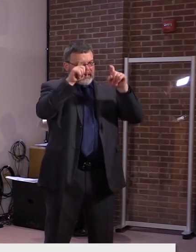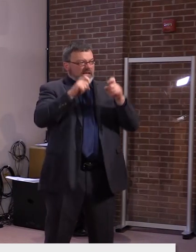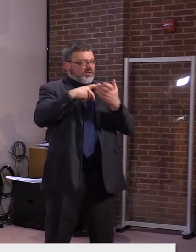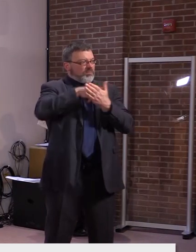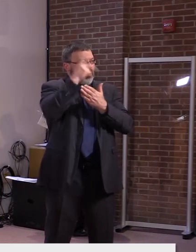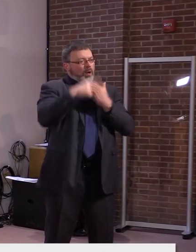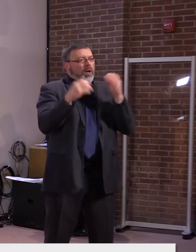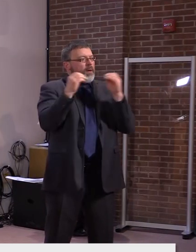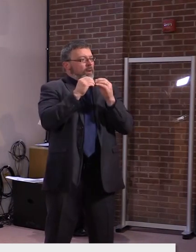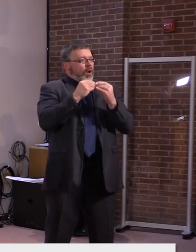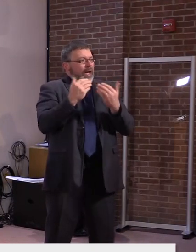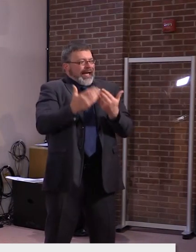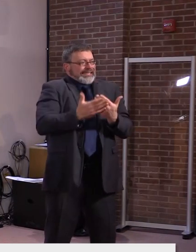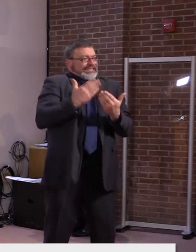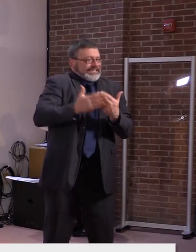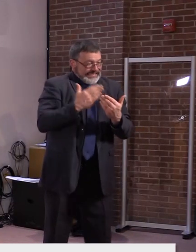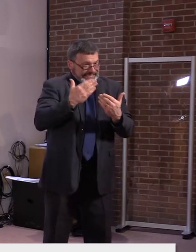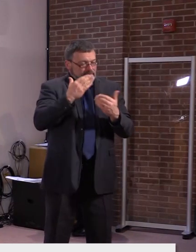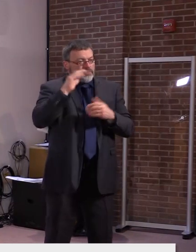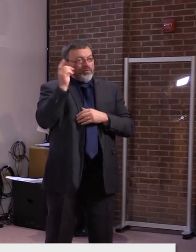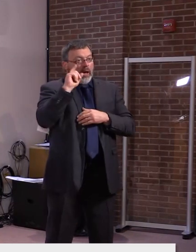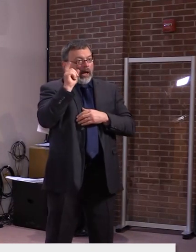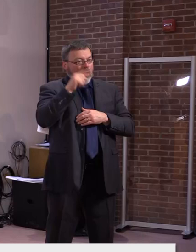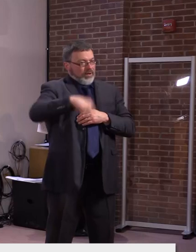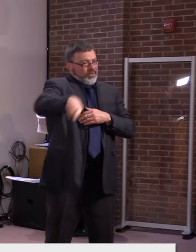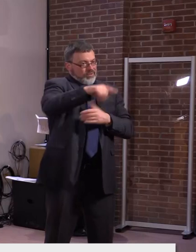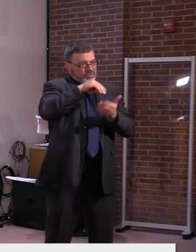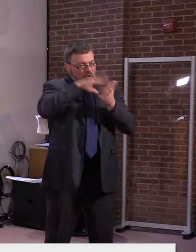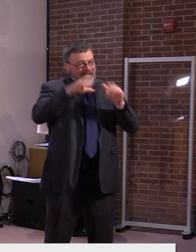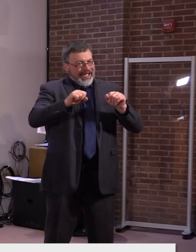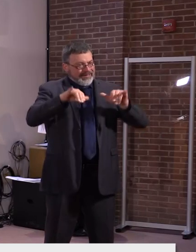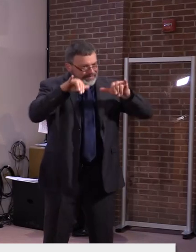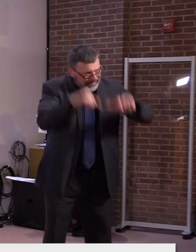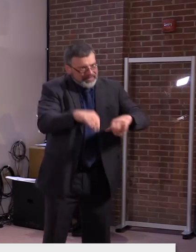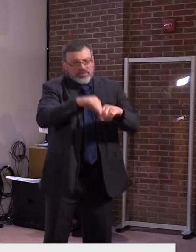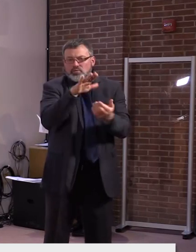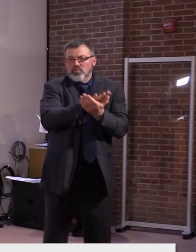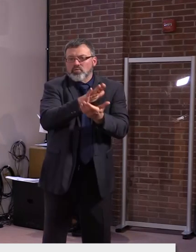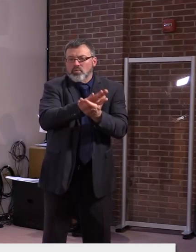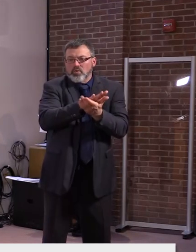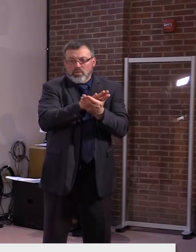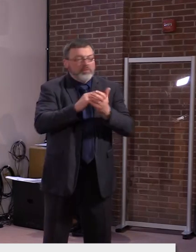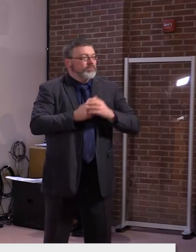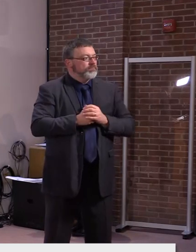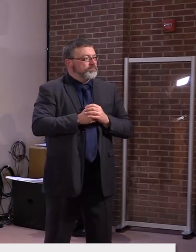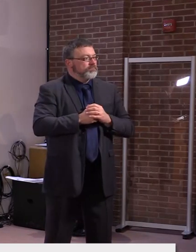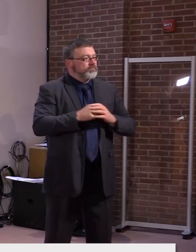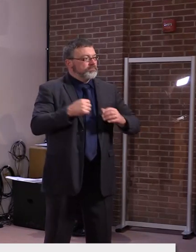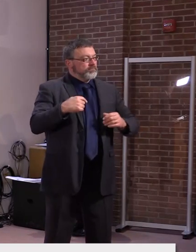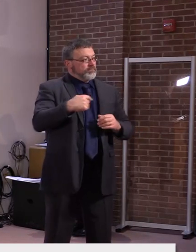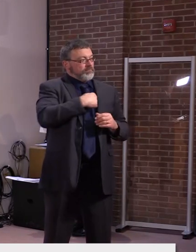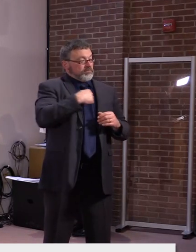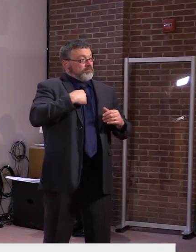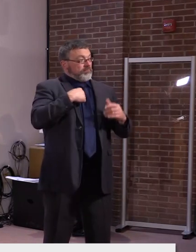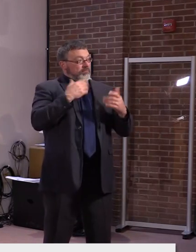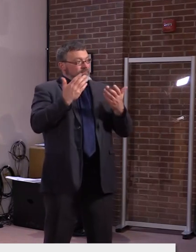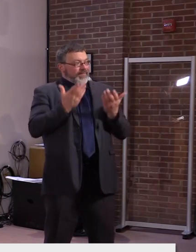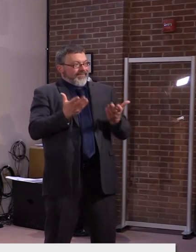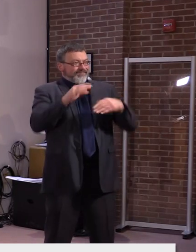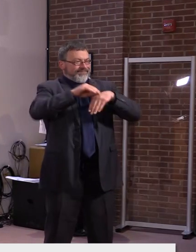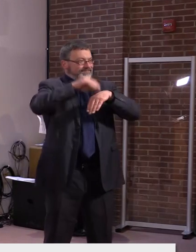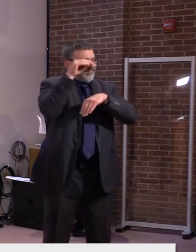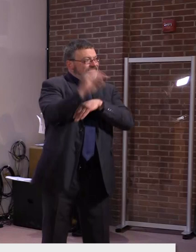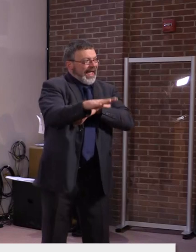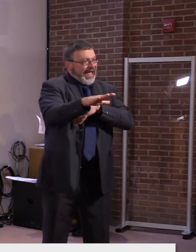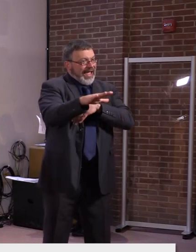school. Our mitigation recommendations for schools included a recommendation that masks do not need to be required in a